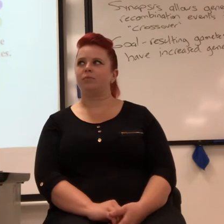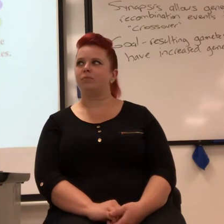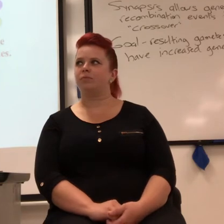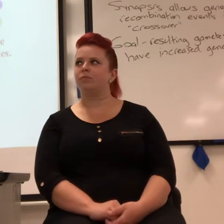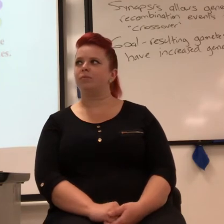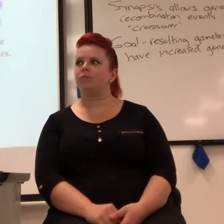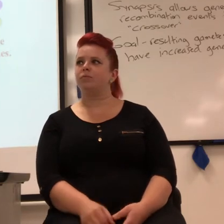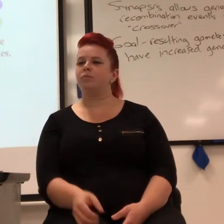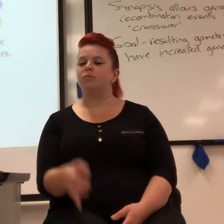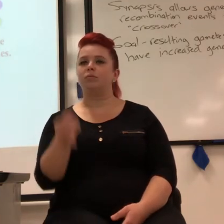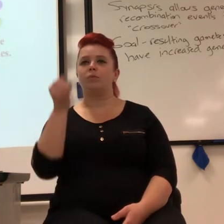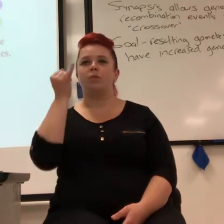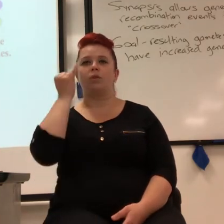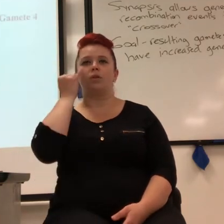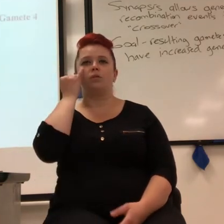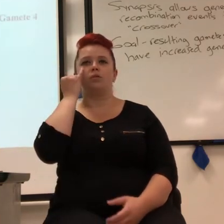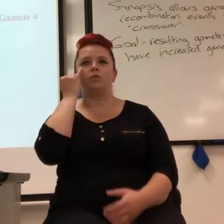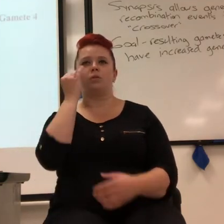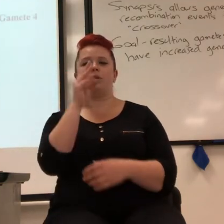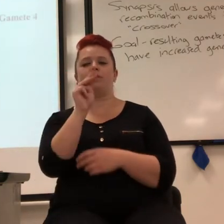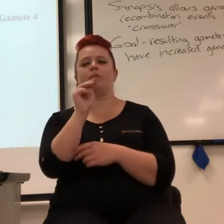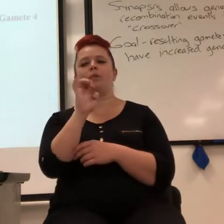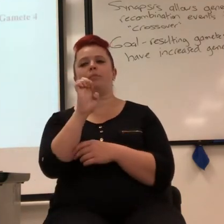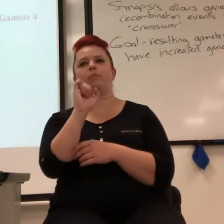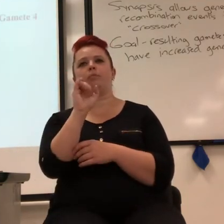So if you finish this meiosis,